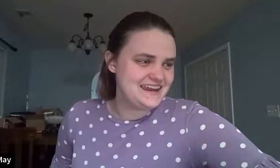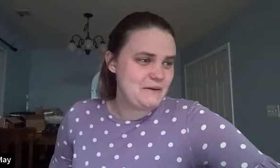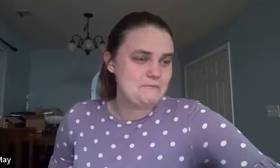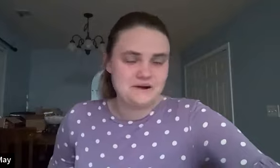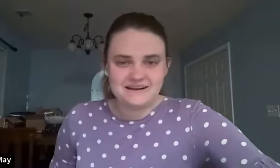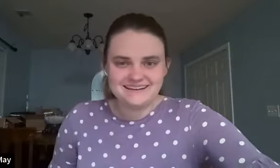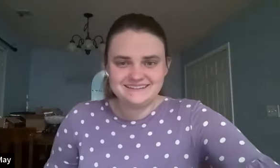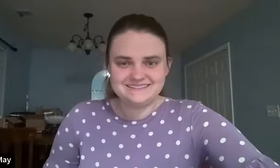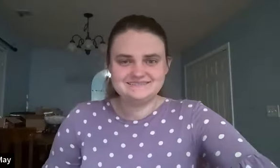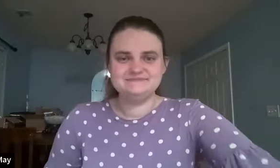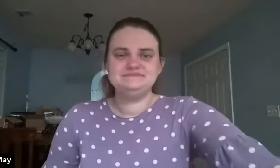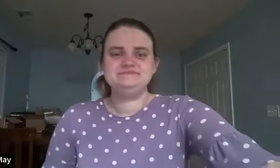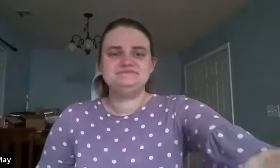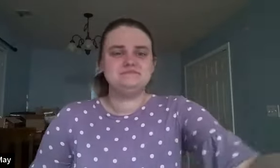Then bug.